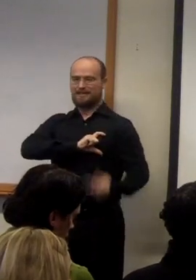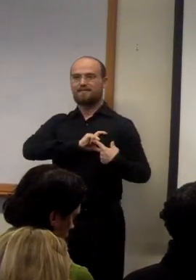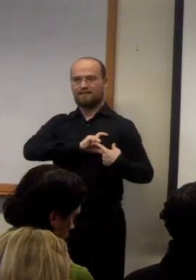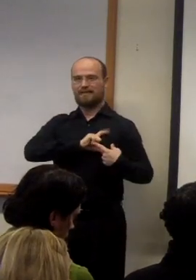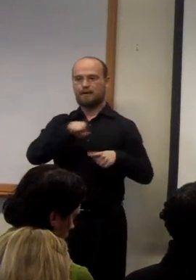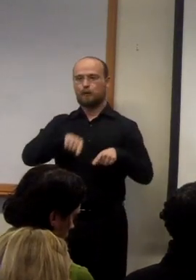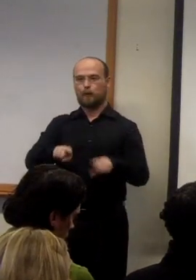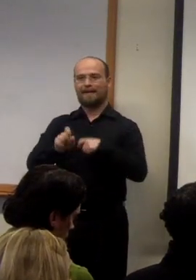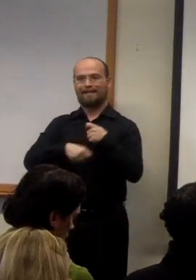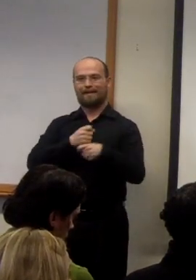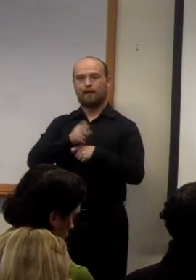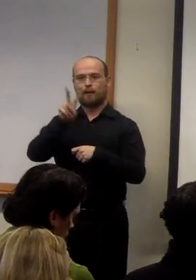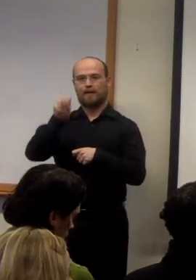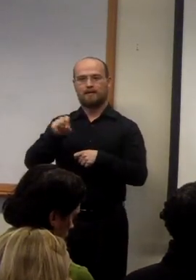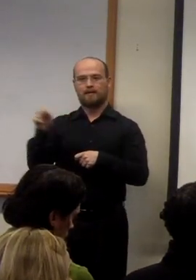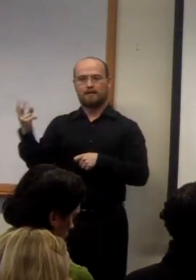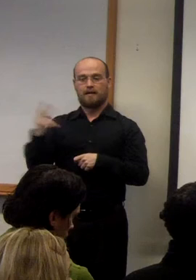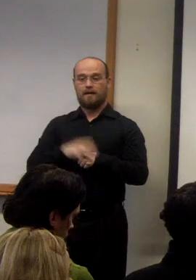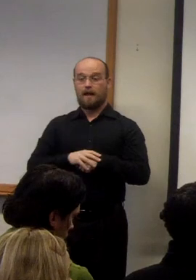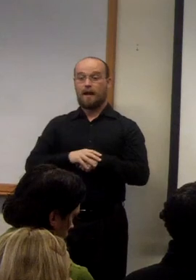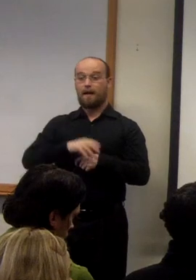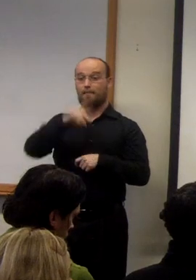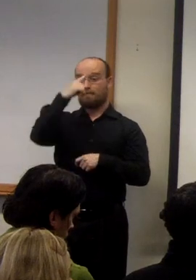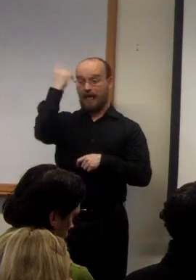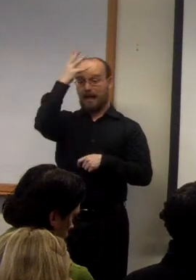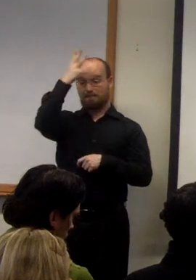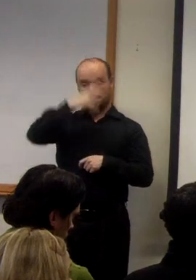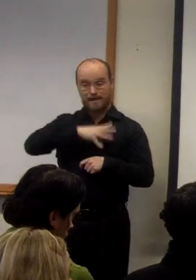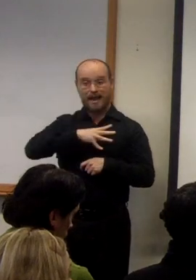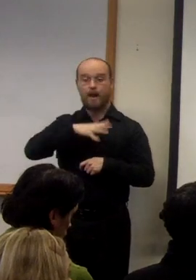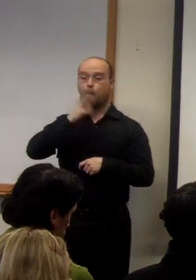black men, women, and children,